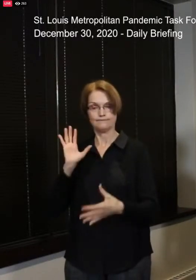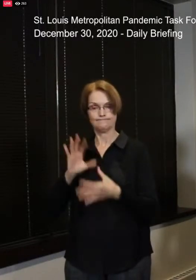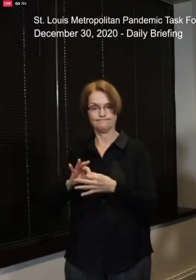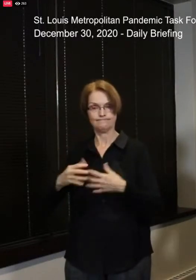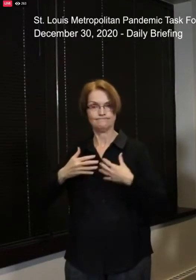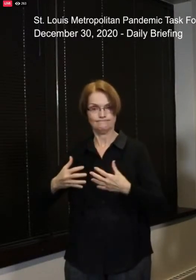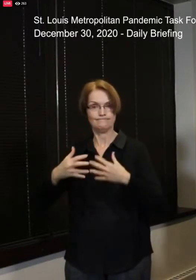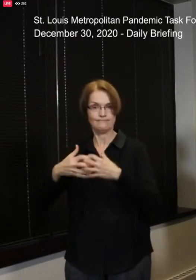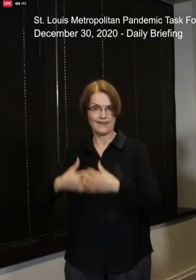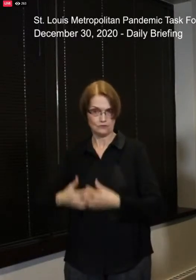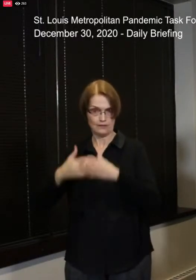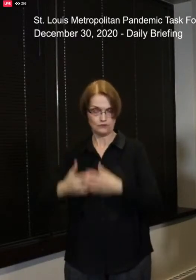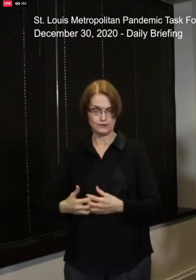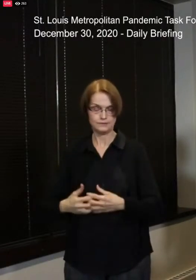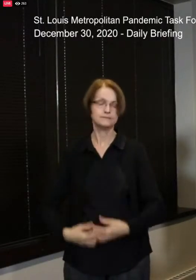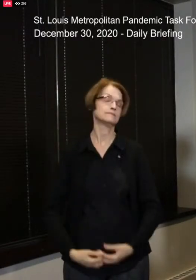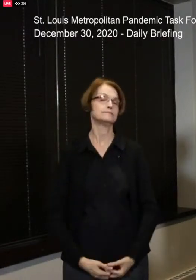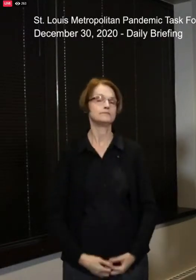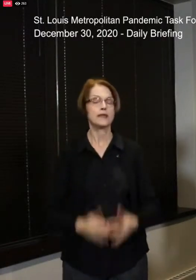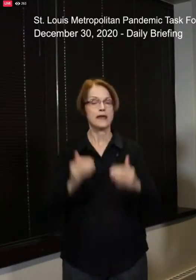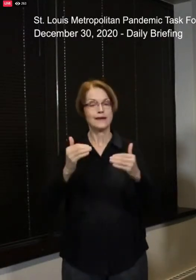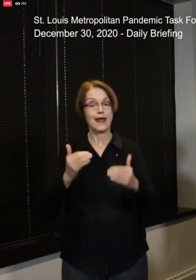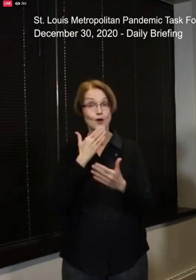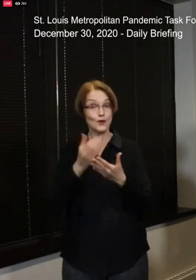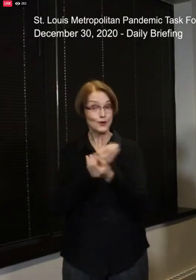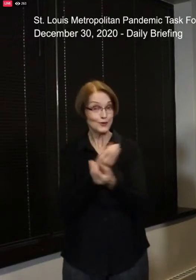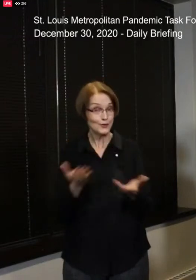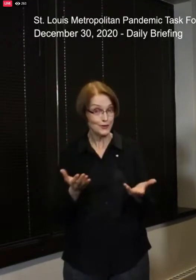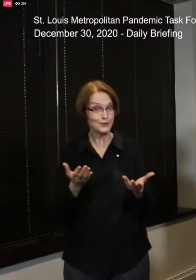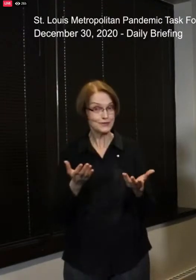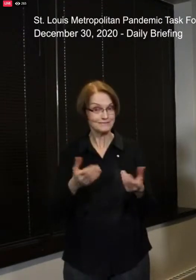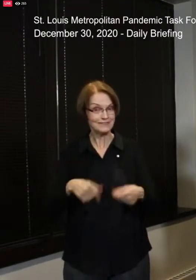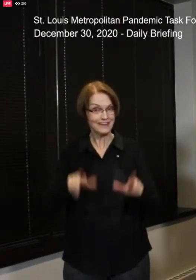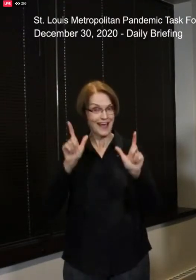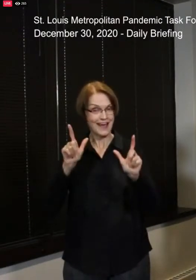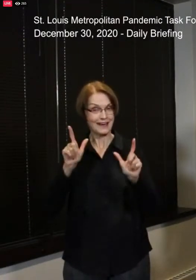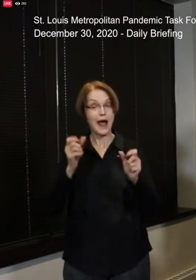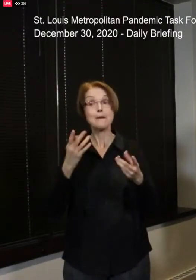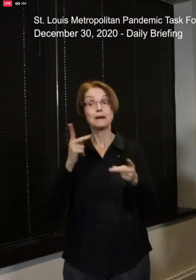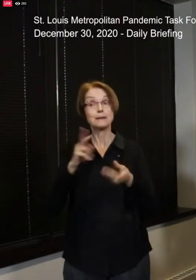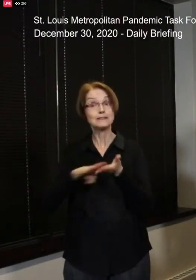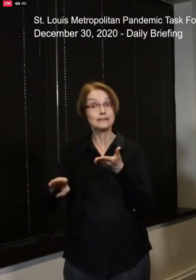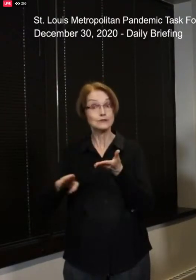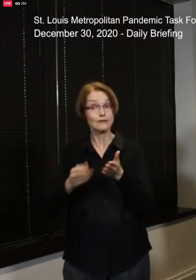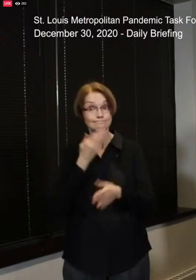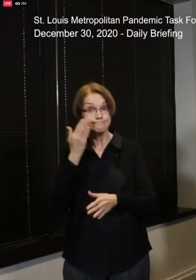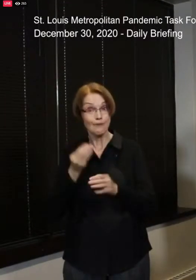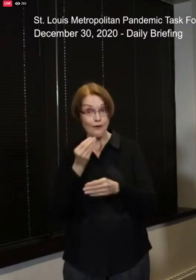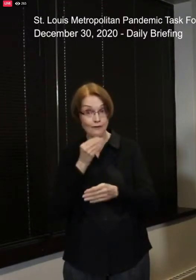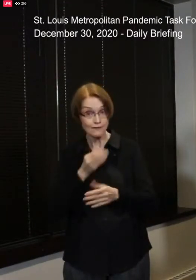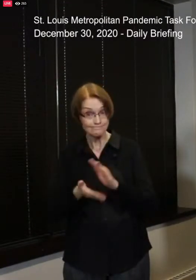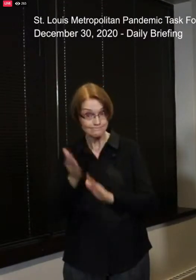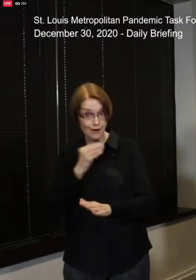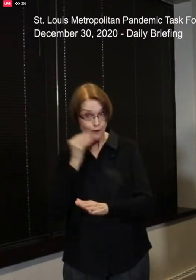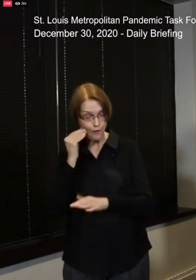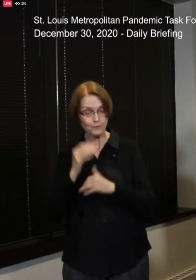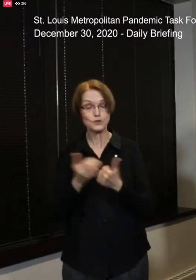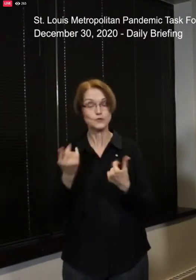ventilators. Move on to our good news slide, our discharges. To date, we have around